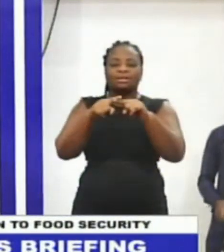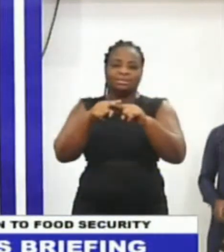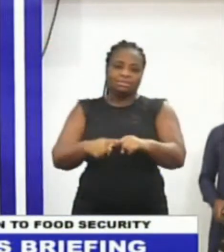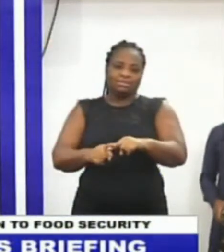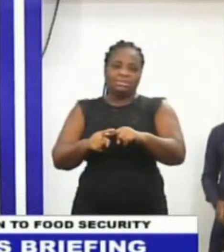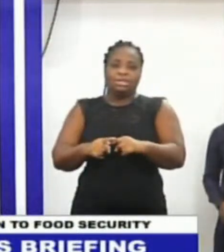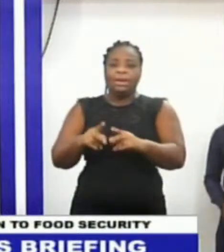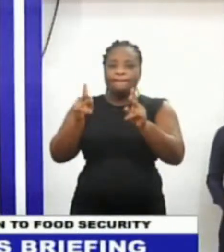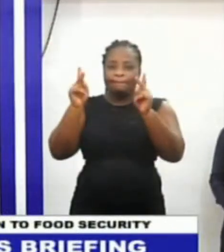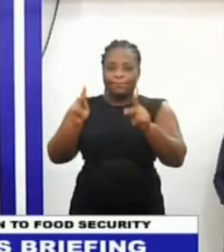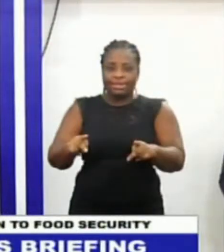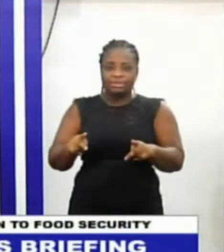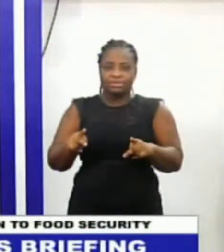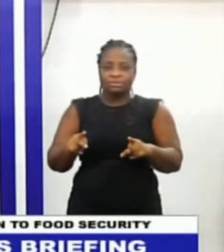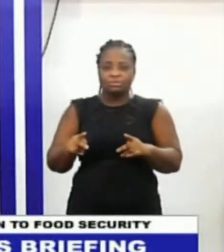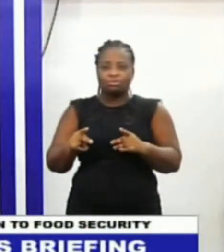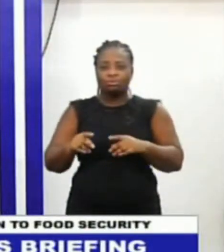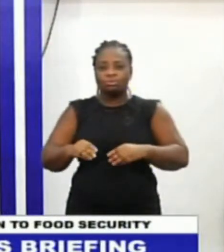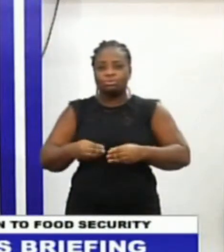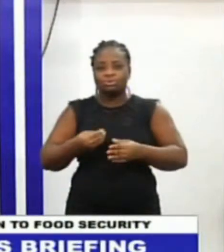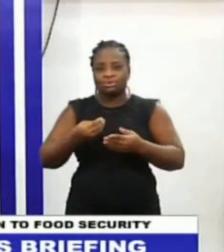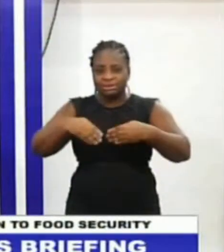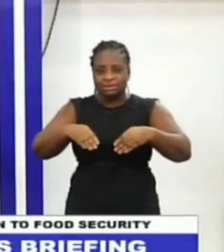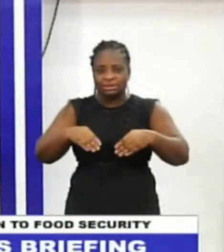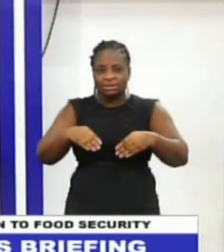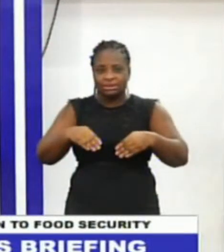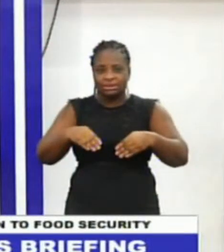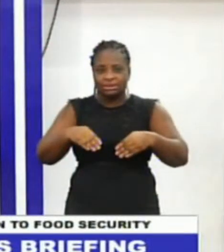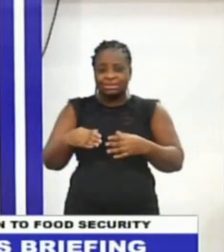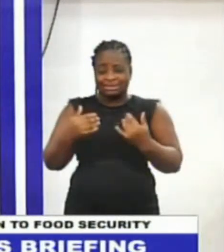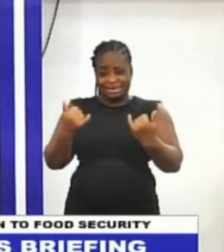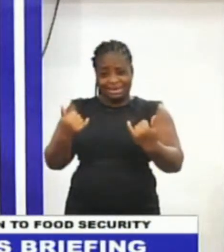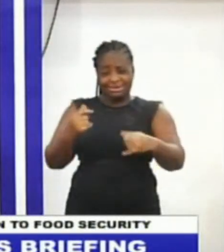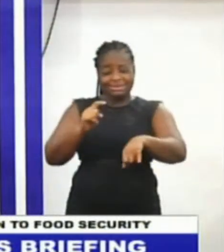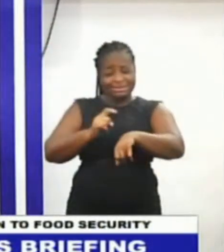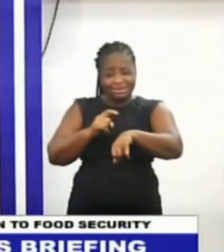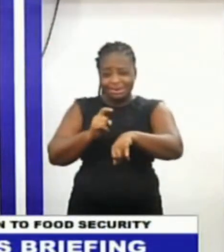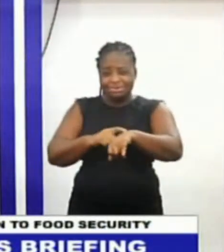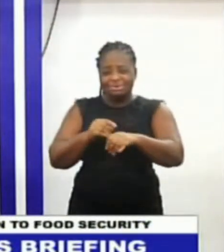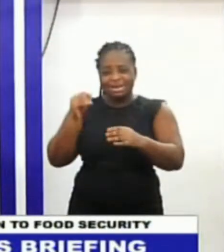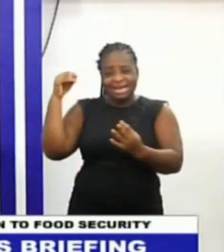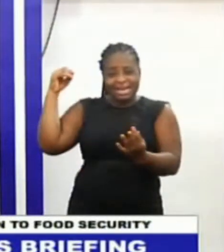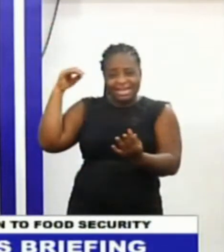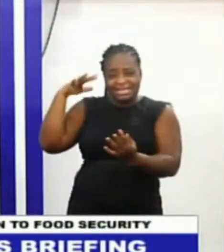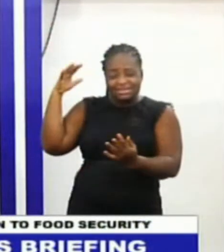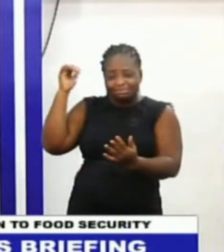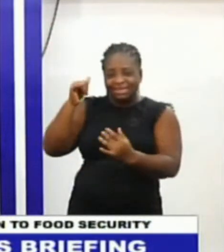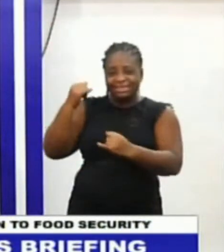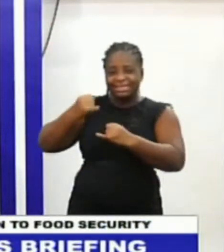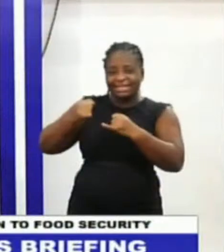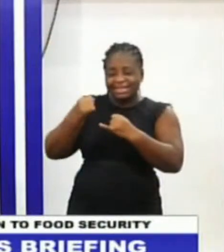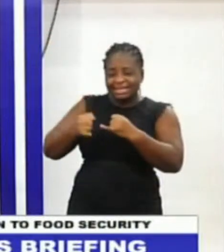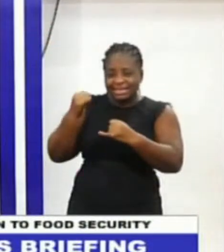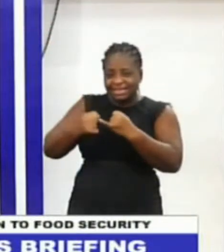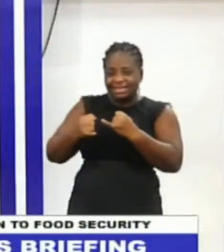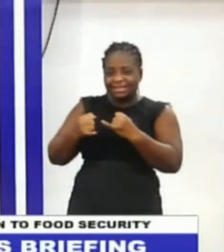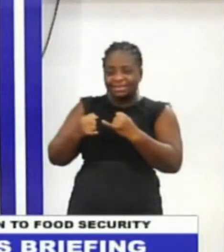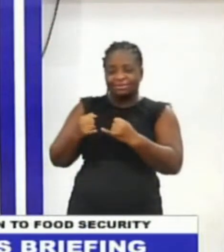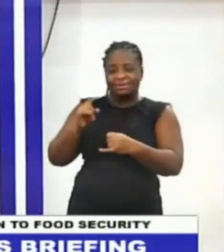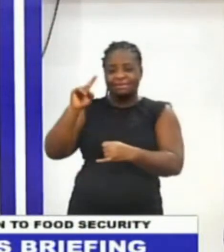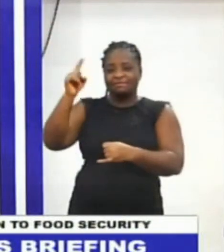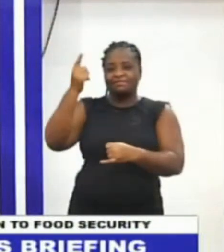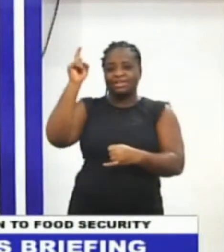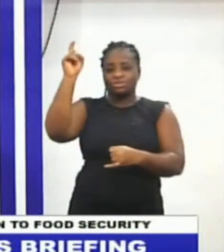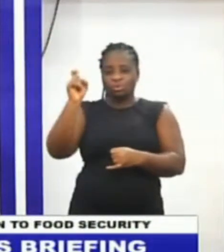and demand. As I've said, seasonally, you expect the end of the first quarter and the beginning